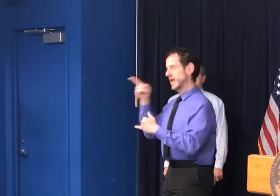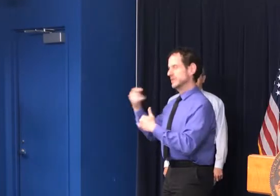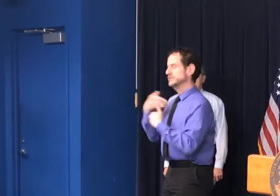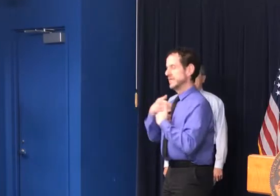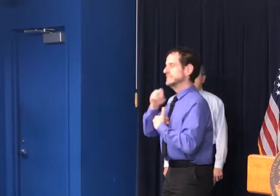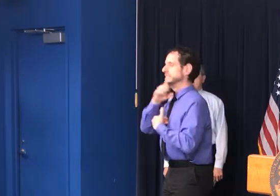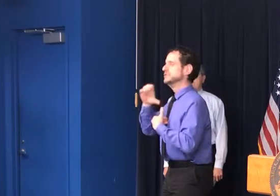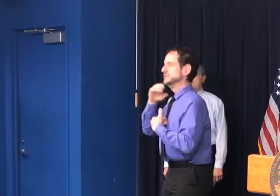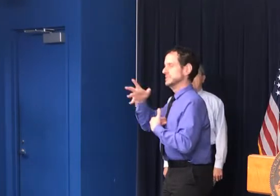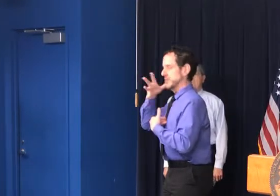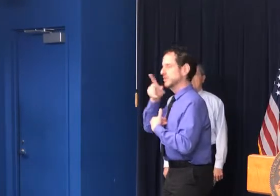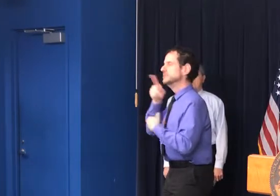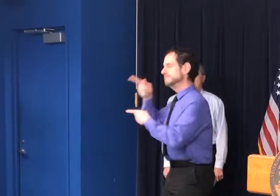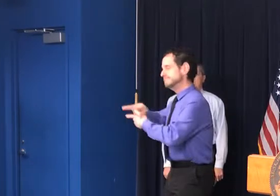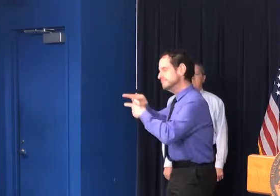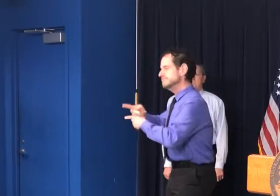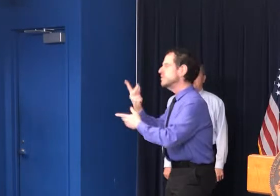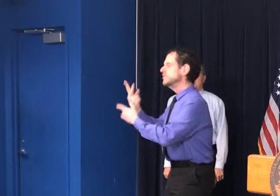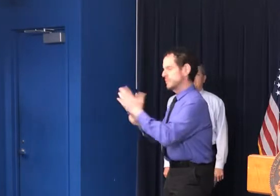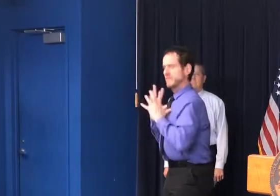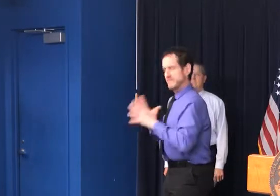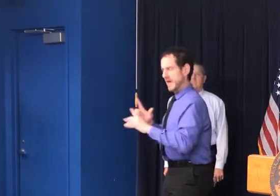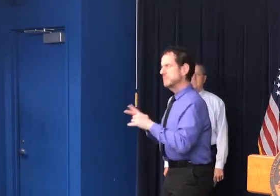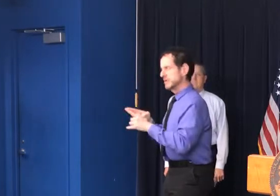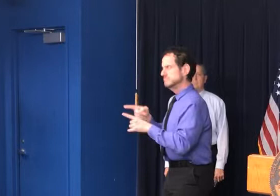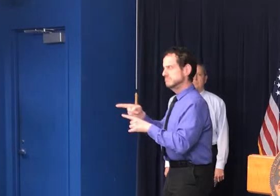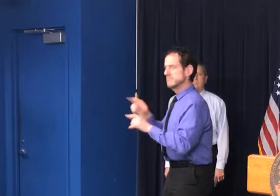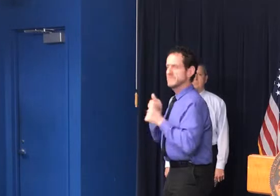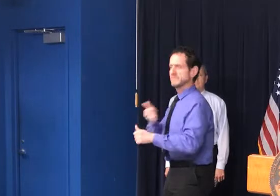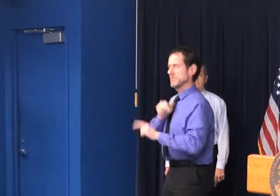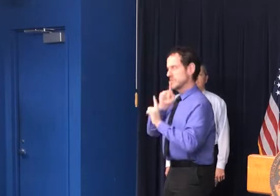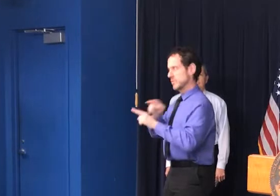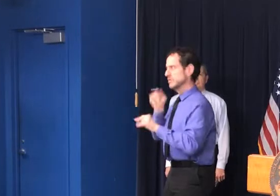doing well, but adhering to my order to stay at home.